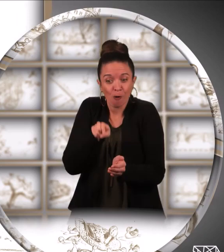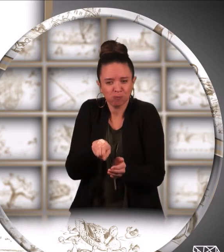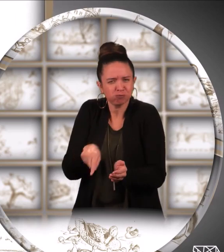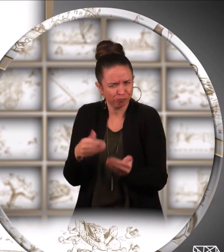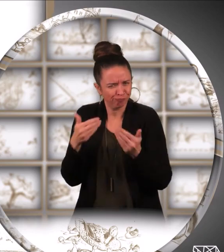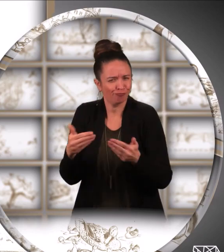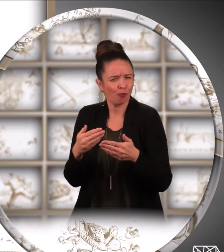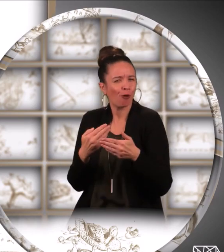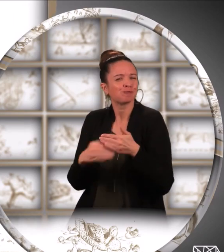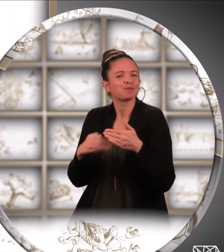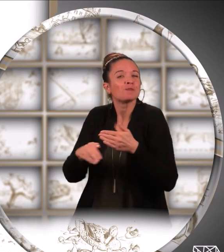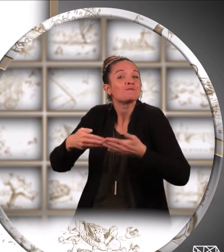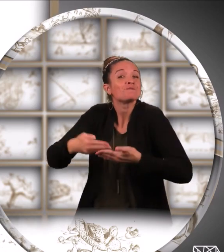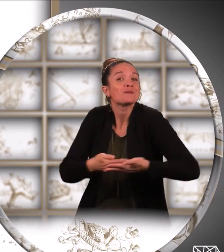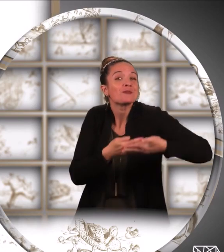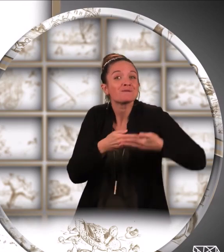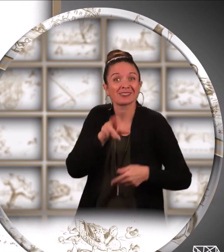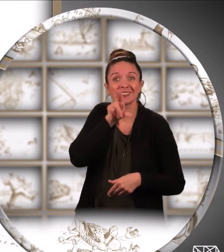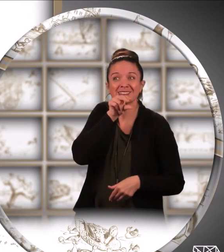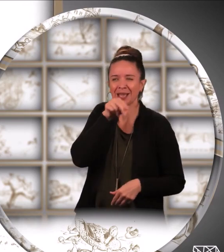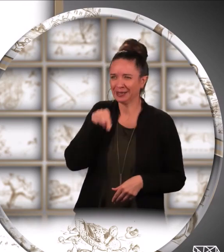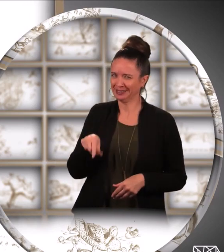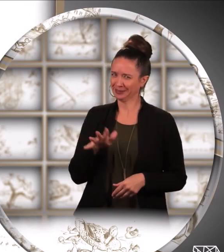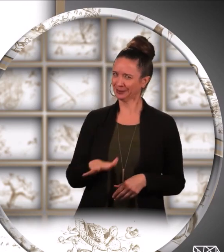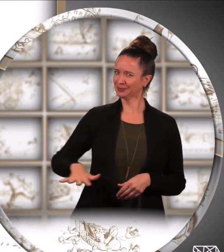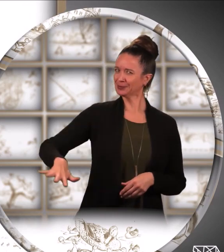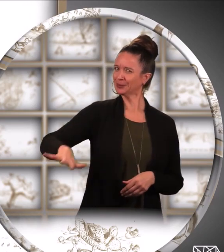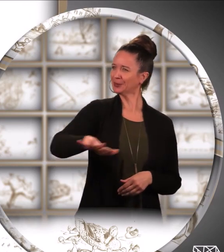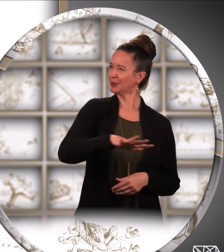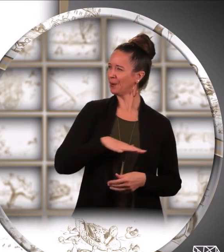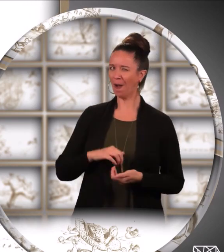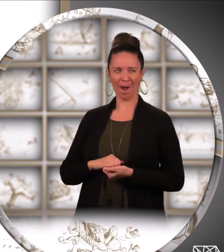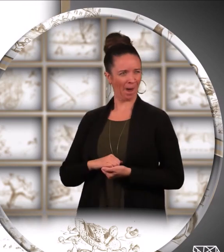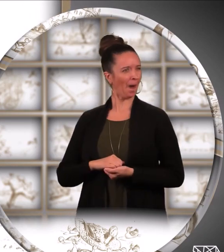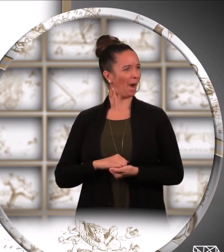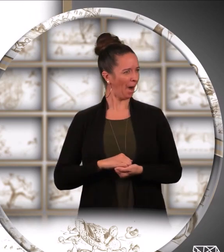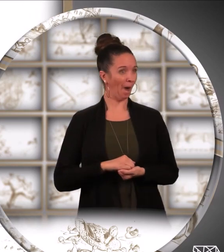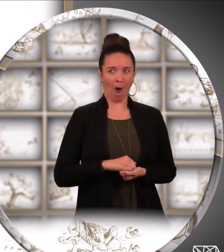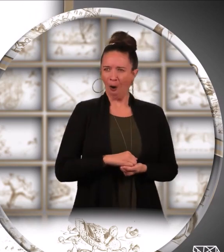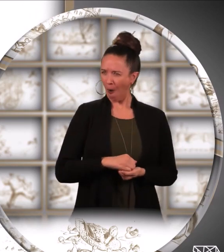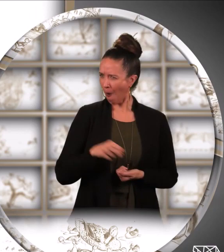"Why don't we build a nest and raise our ducklings right in this pond?